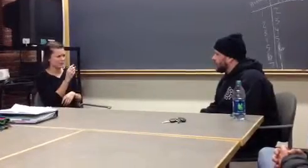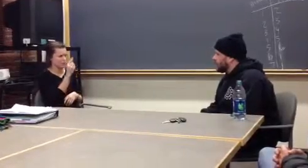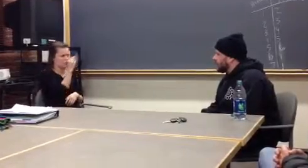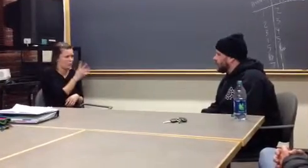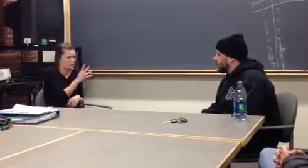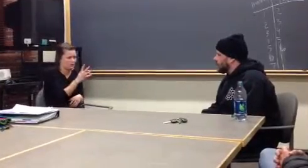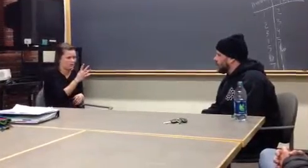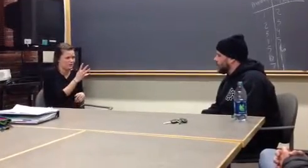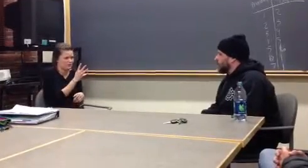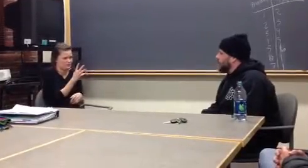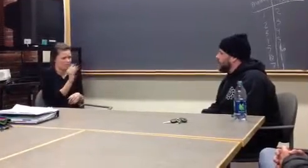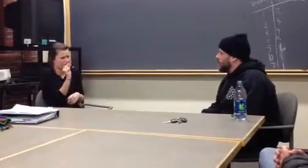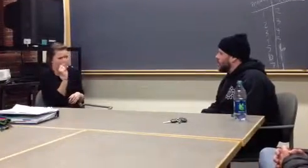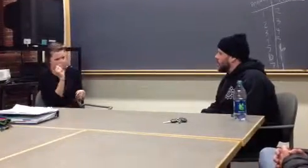how many